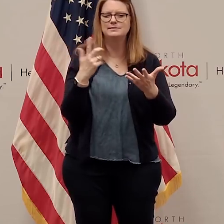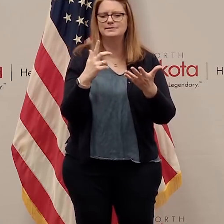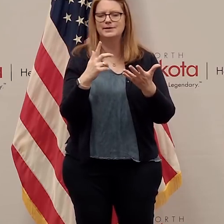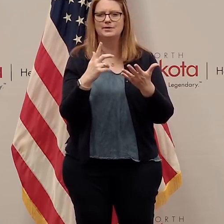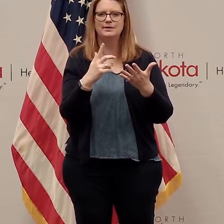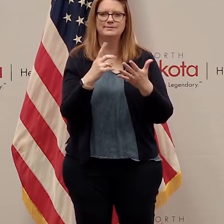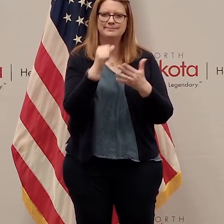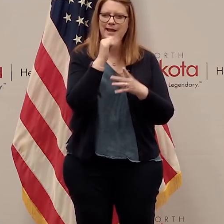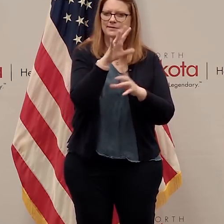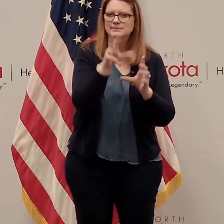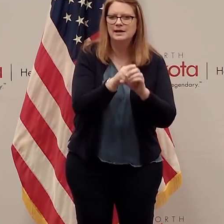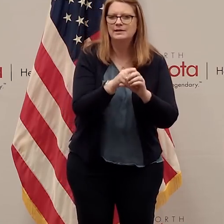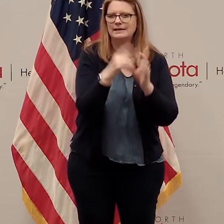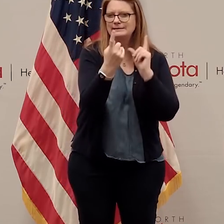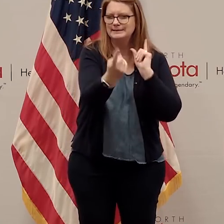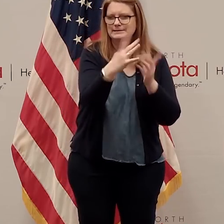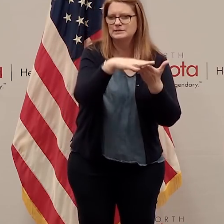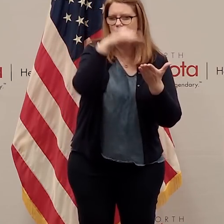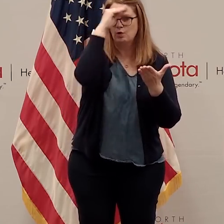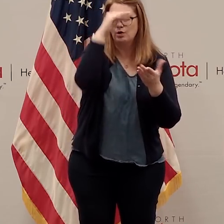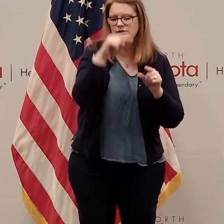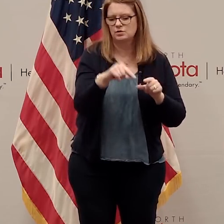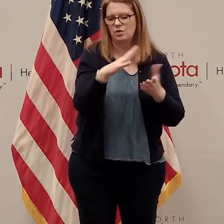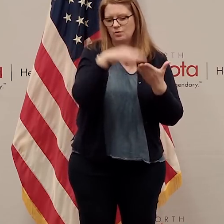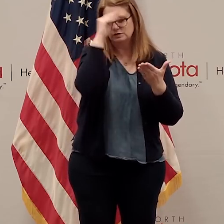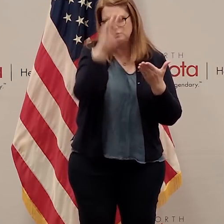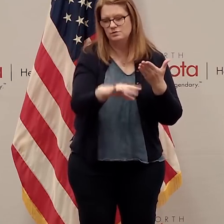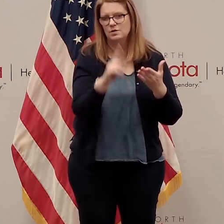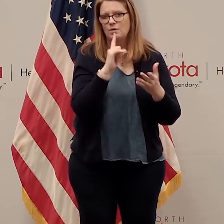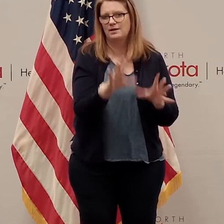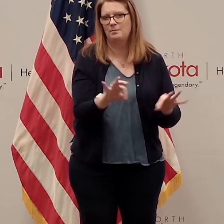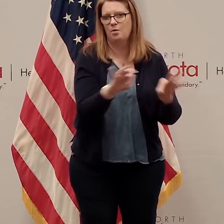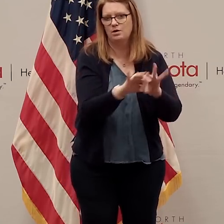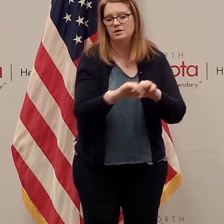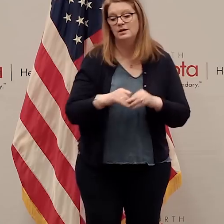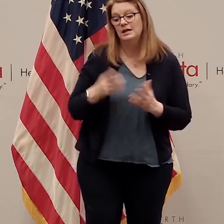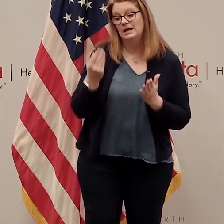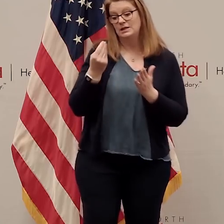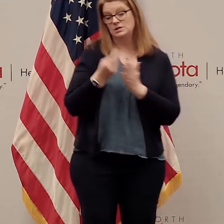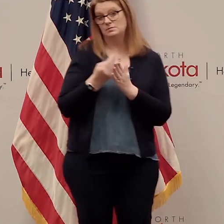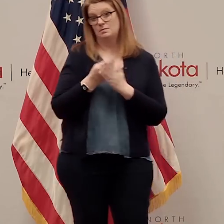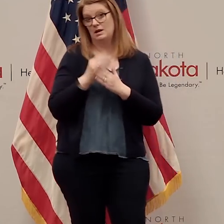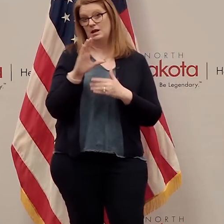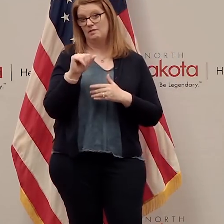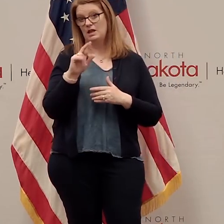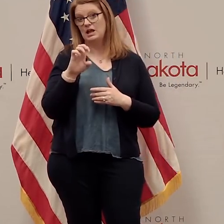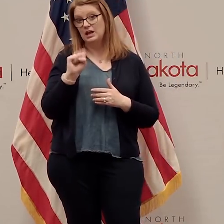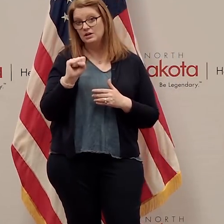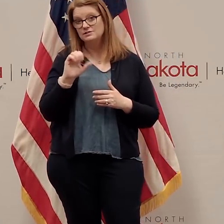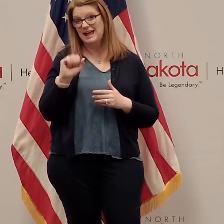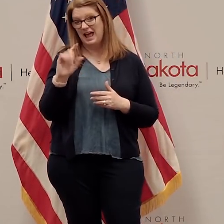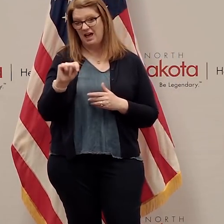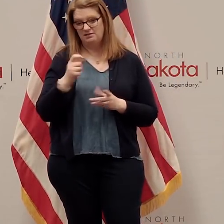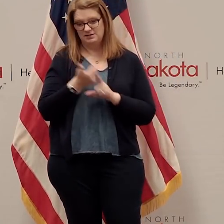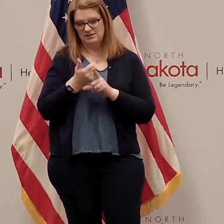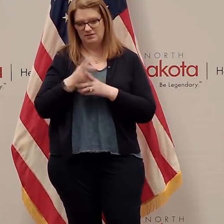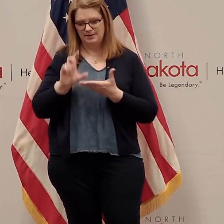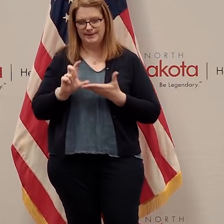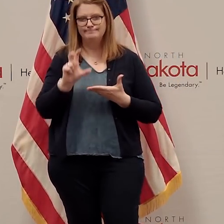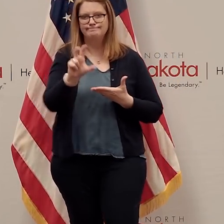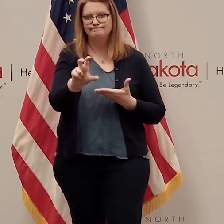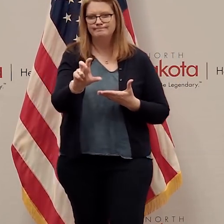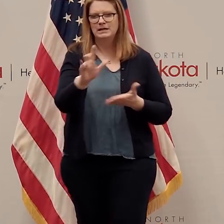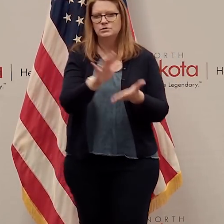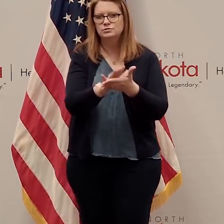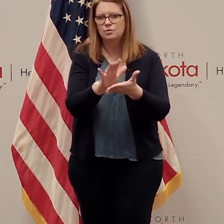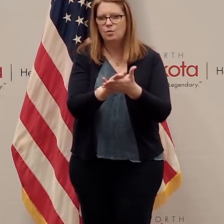that. And then we also talked about that there is dollars in the CARES Act that can be applied towards schools, and whether it's trying